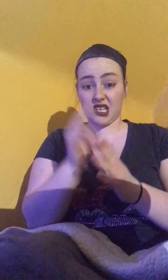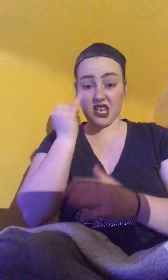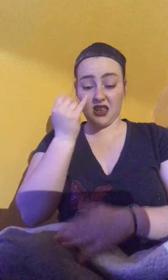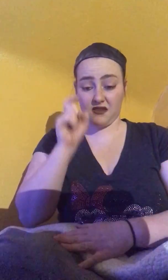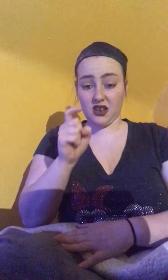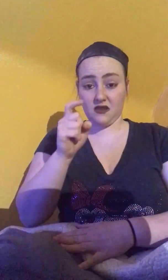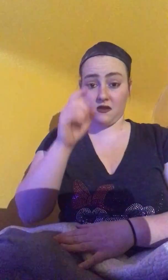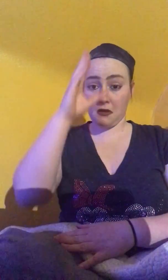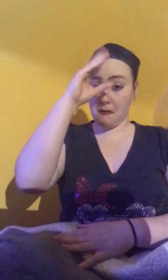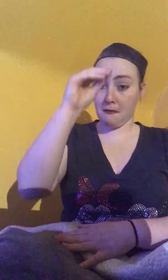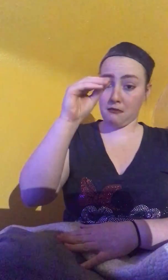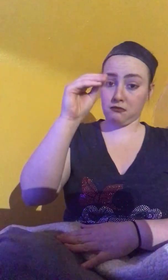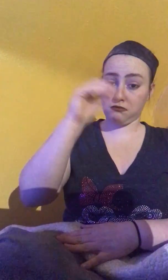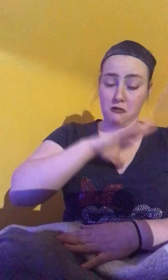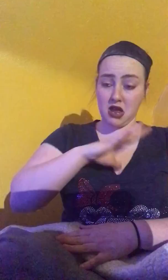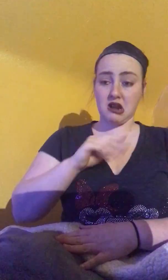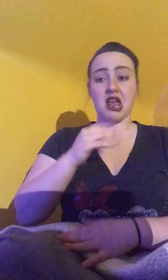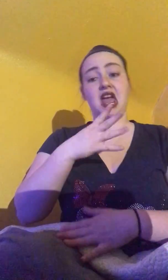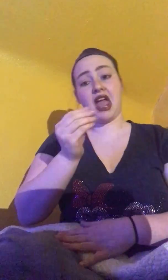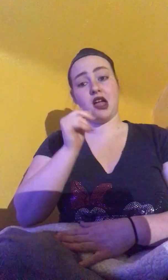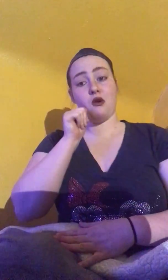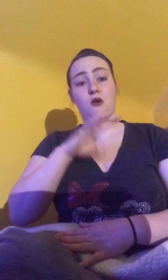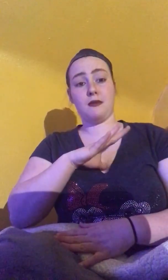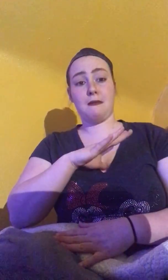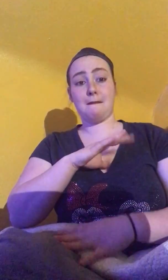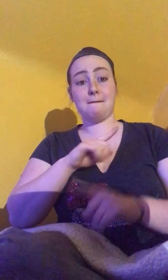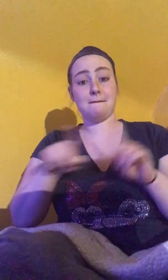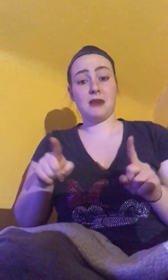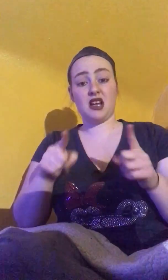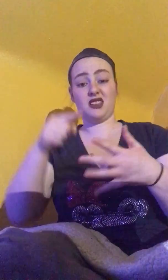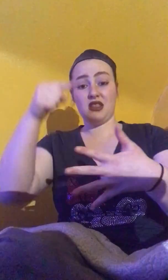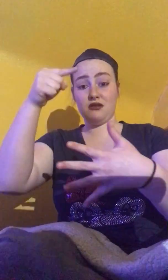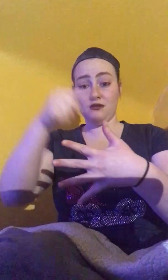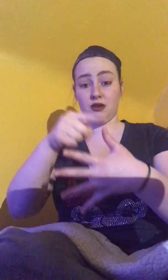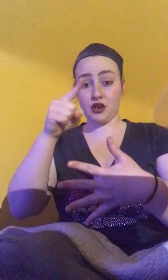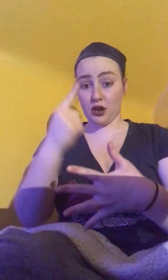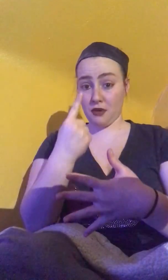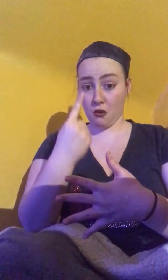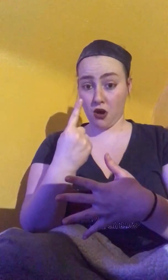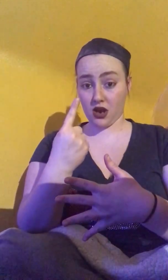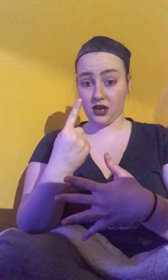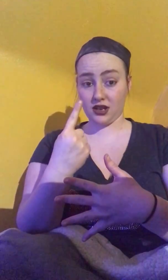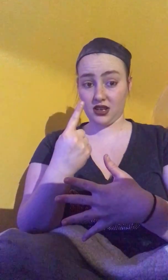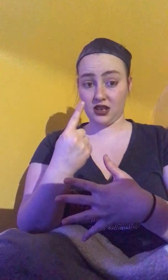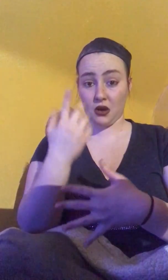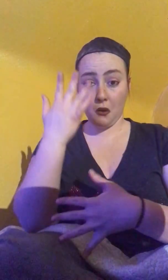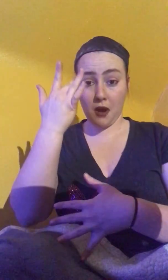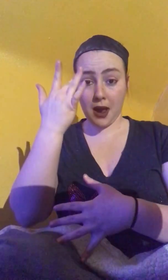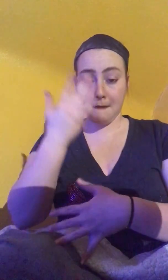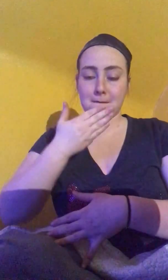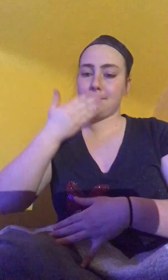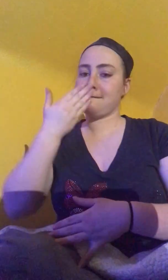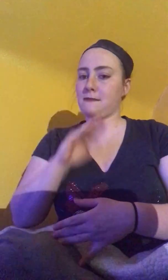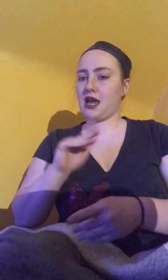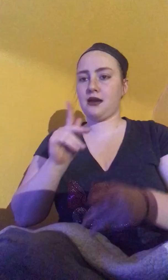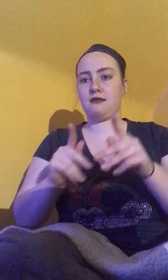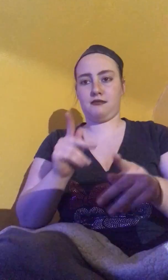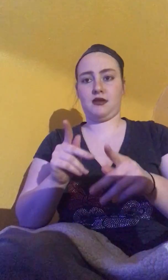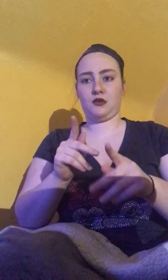women. But one of the main reasons is because there are some very scummy people in the program. And those of you who